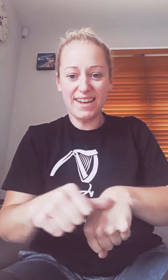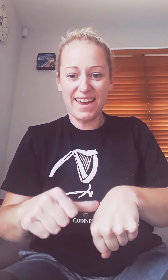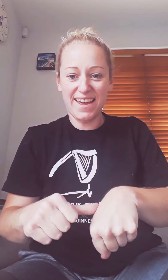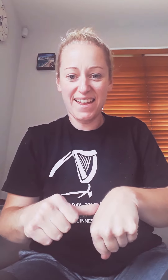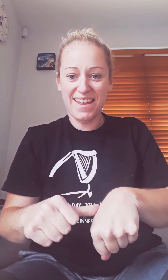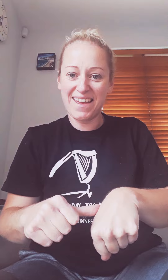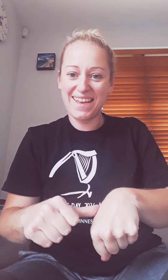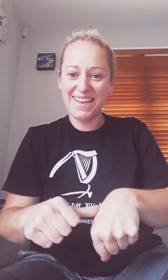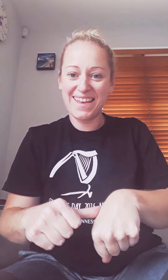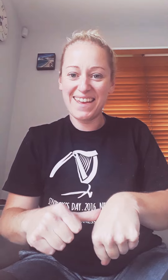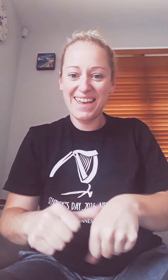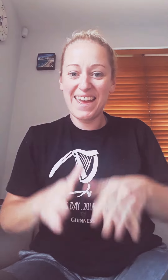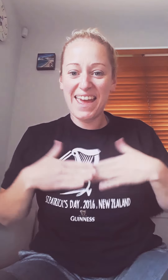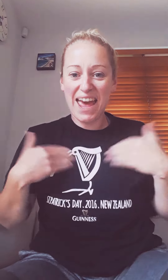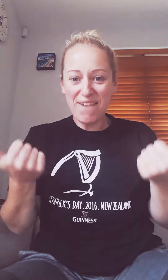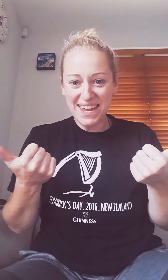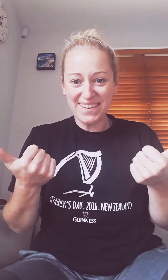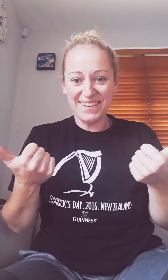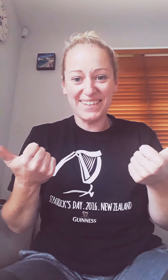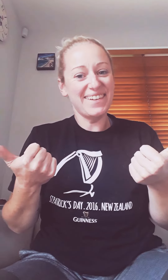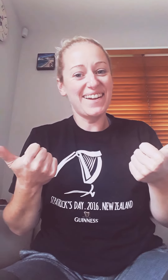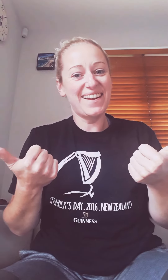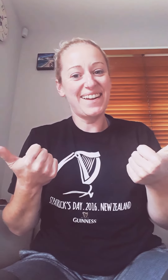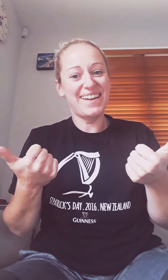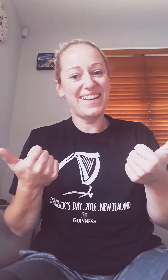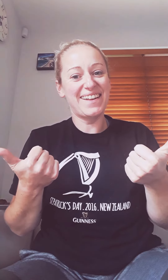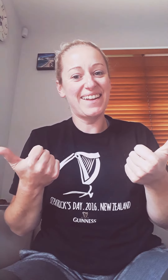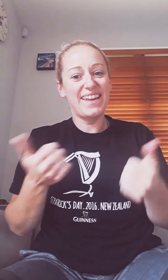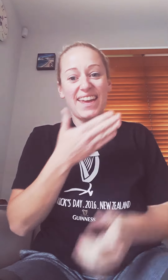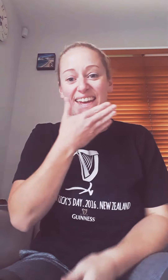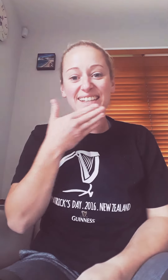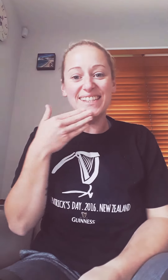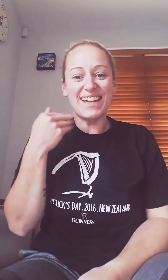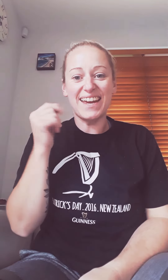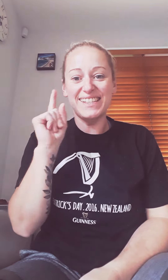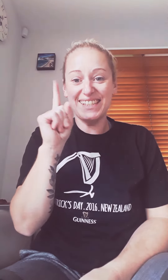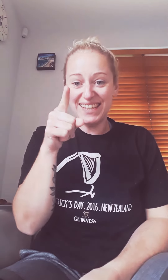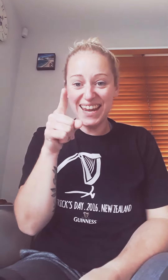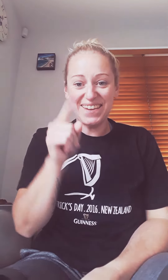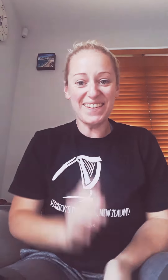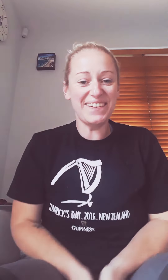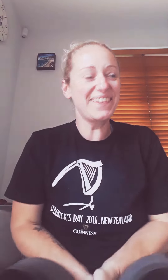Easter! How are you? It's nice to see you.